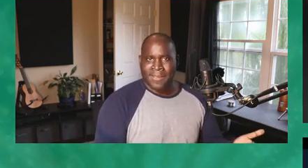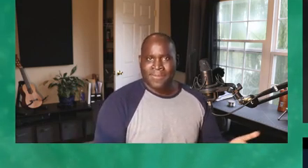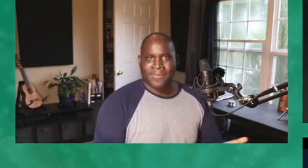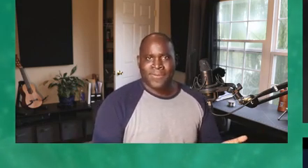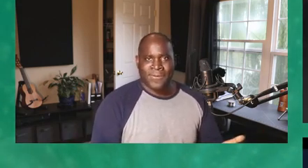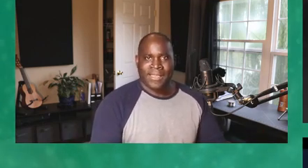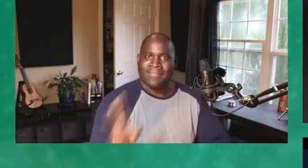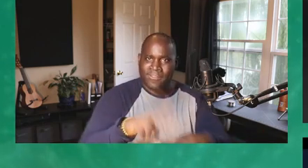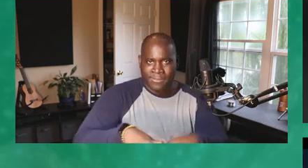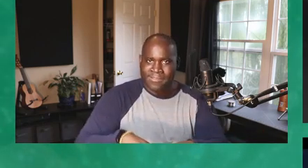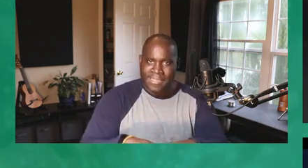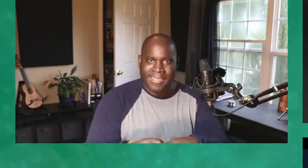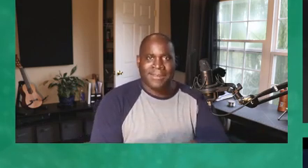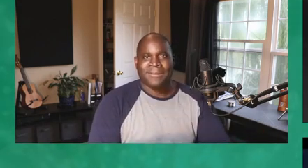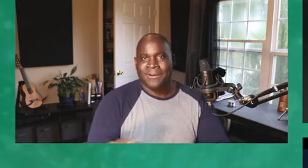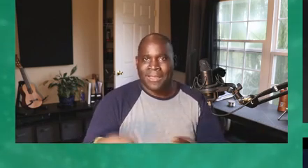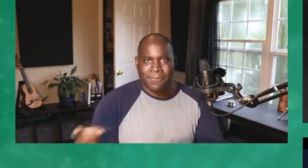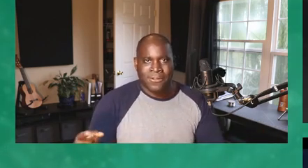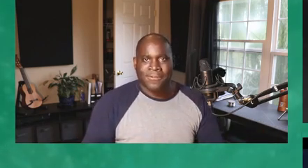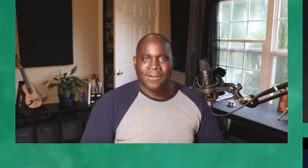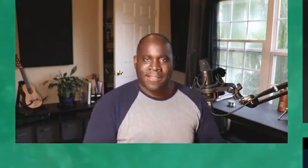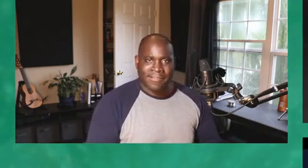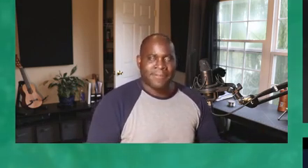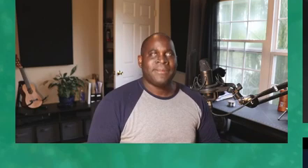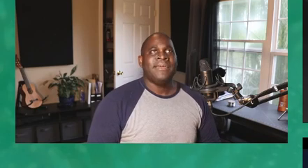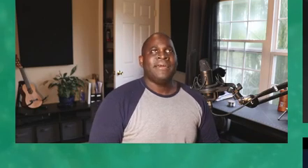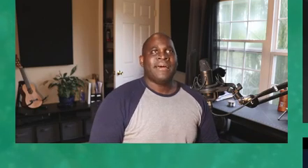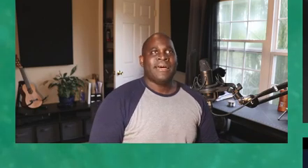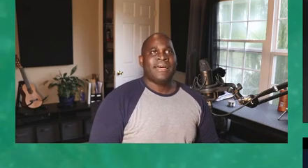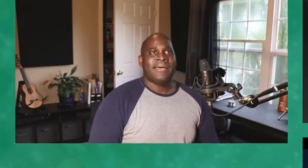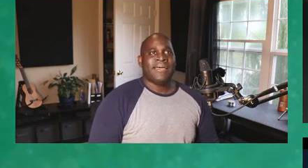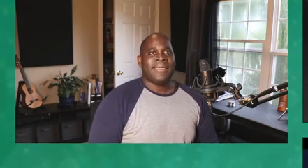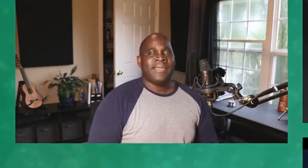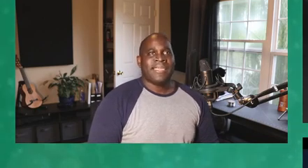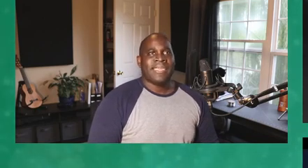ASL sometimes to, like, teach him to sit, you know, like, roll over and all that stuff.